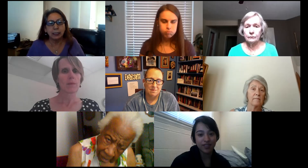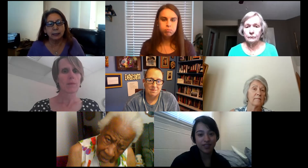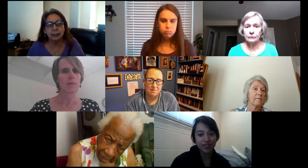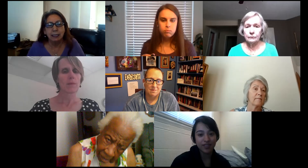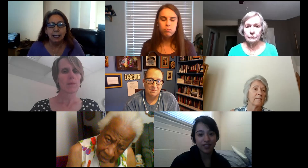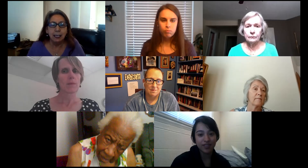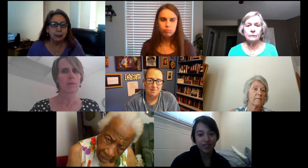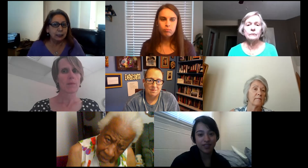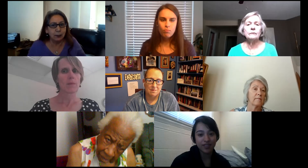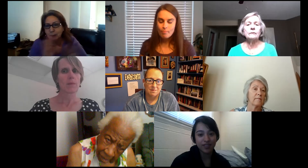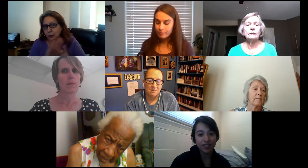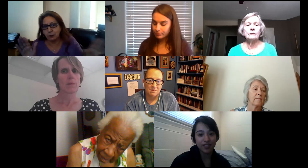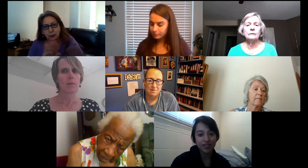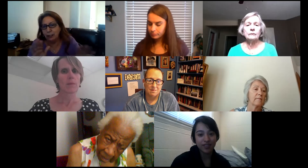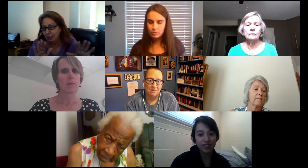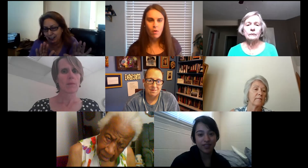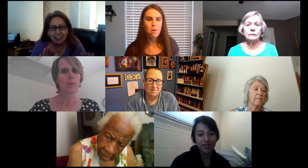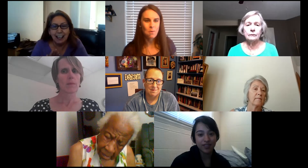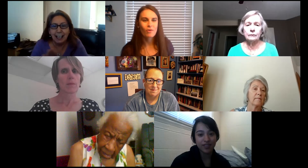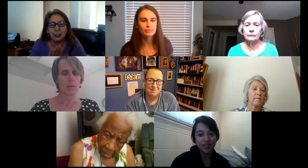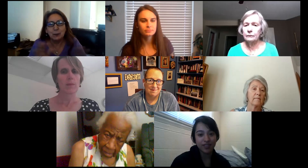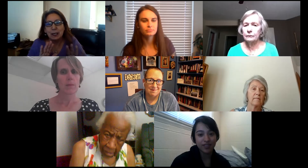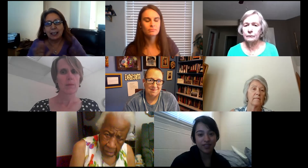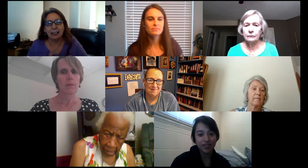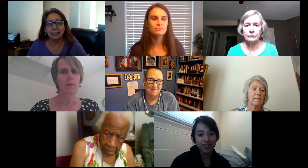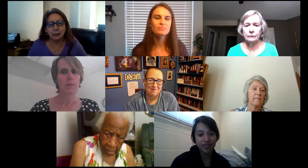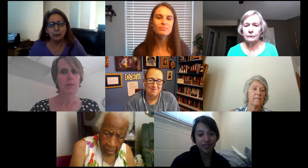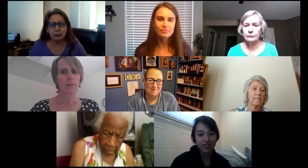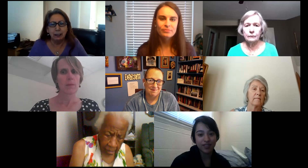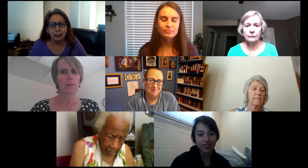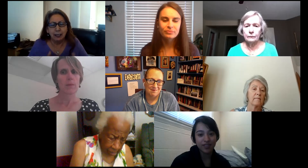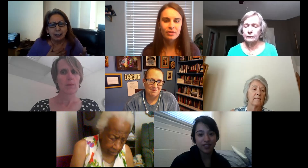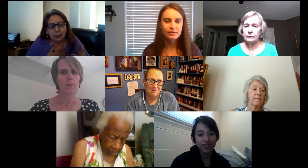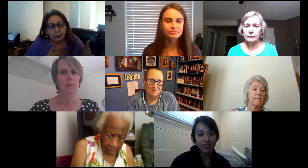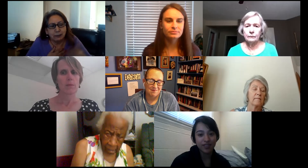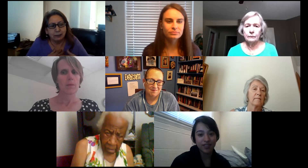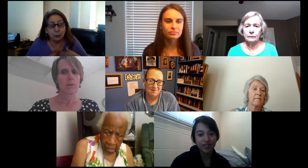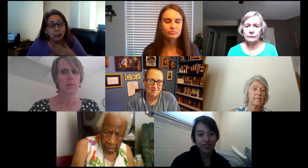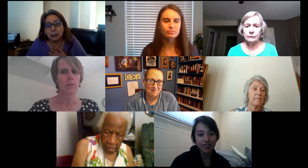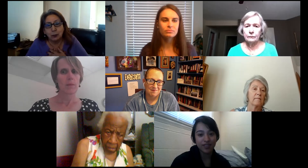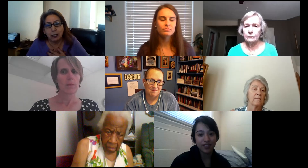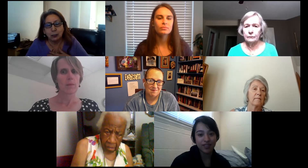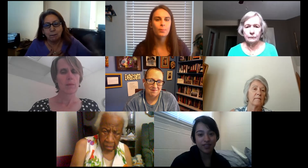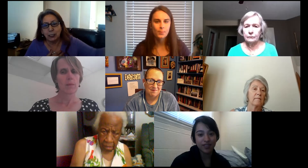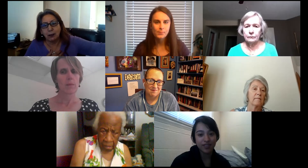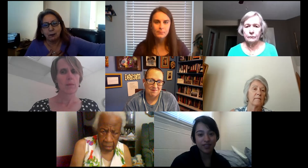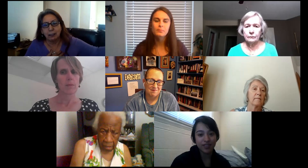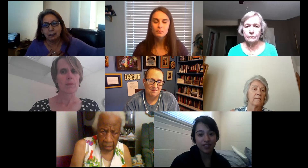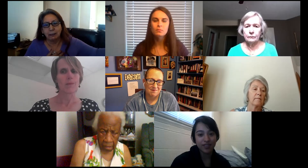weekends. So I said, oh, no. I didn't want that. I said, no. I couldn't, to me, it was so hard to leave my daughter